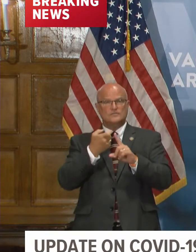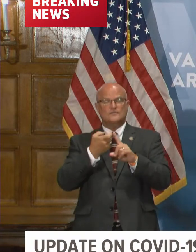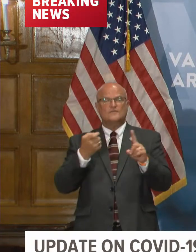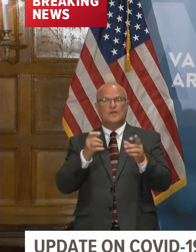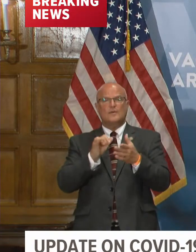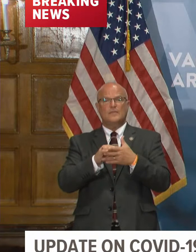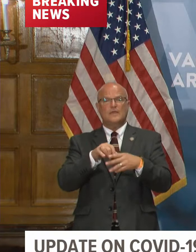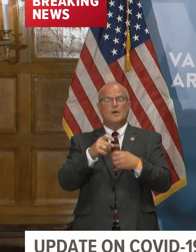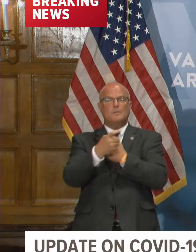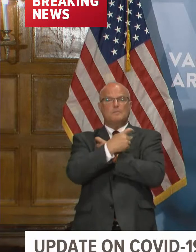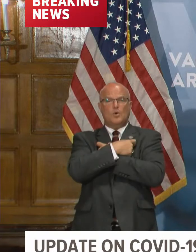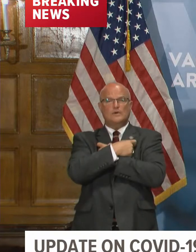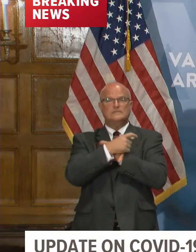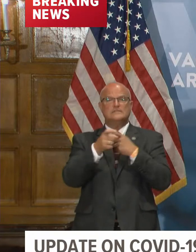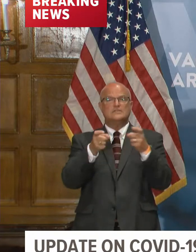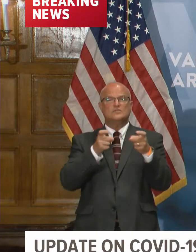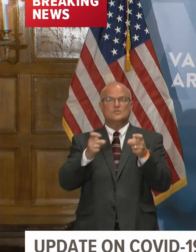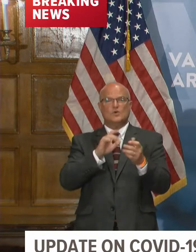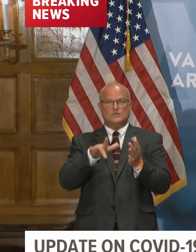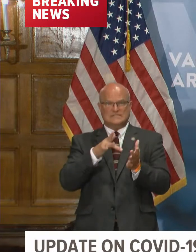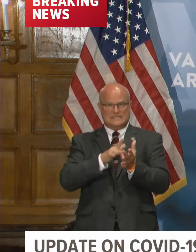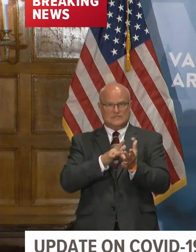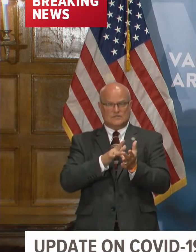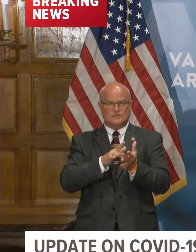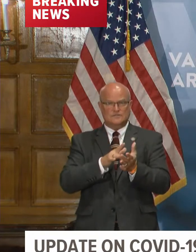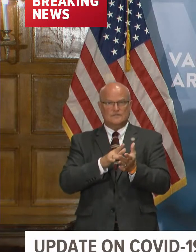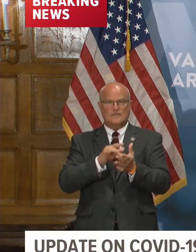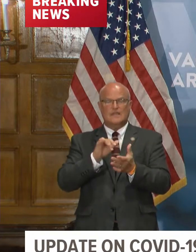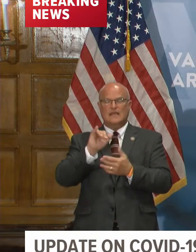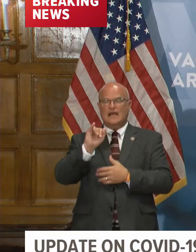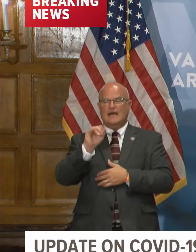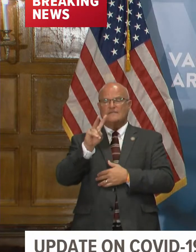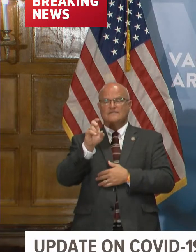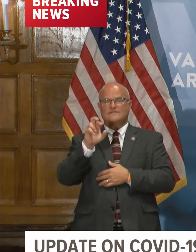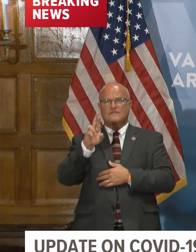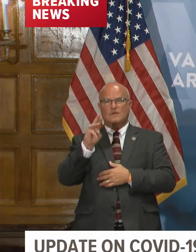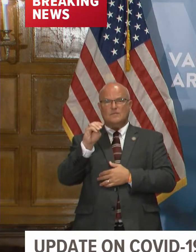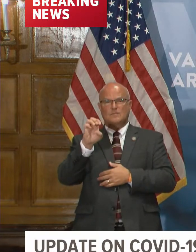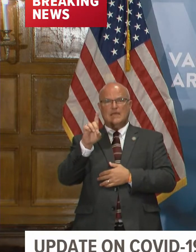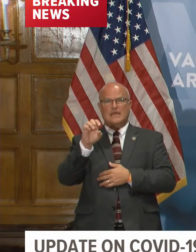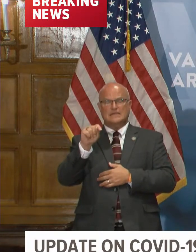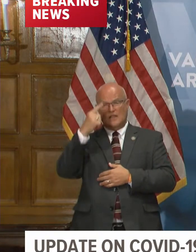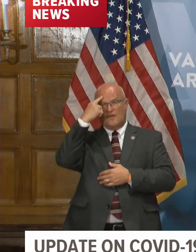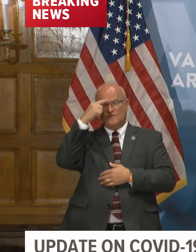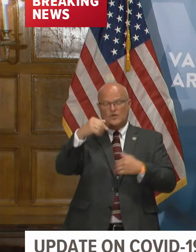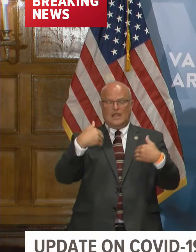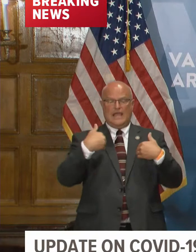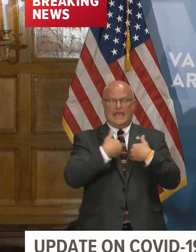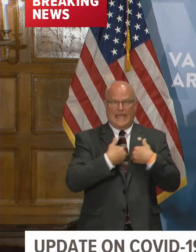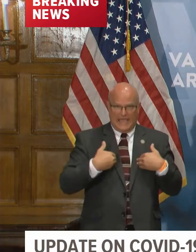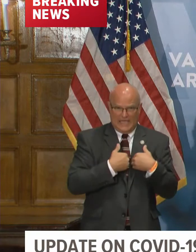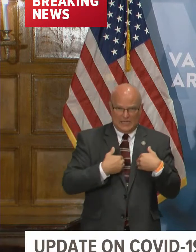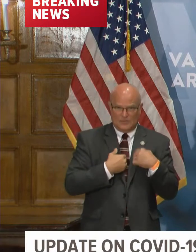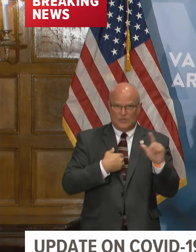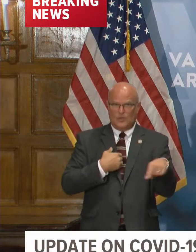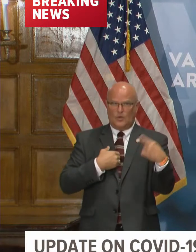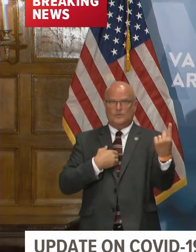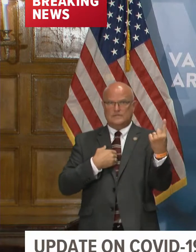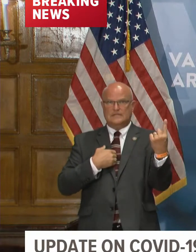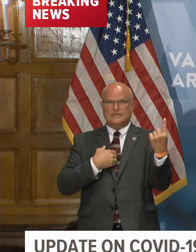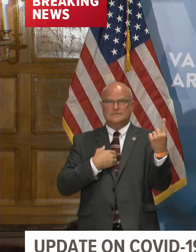the Poison Control Center. And that's ivermectin that is intended for animal or livestock